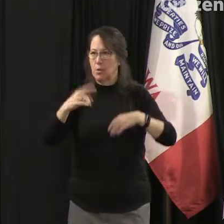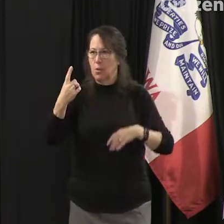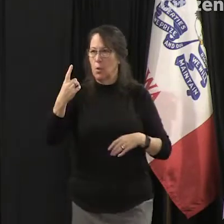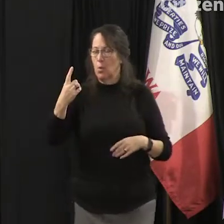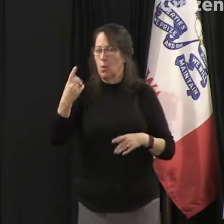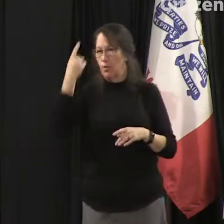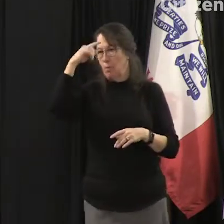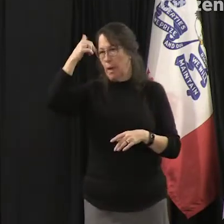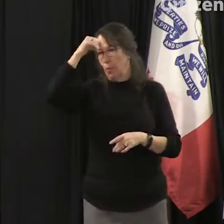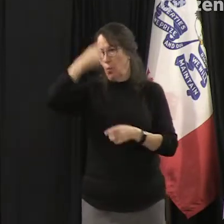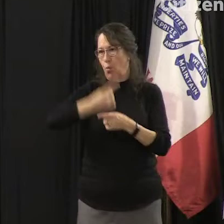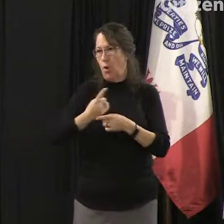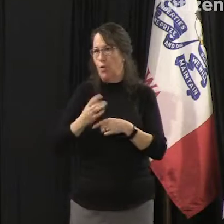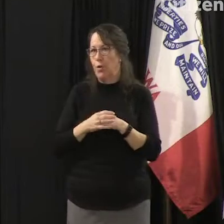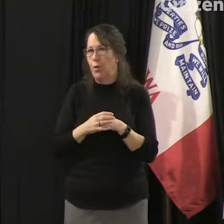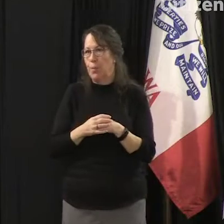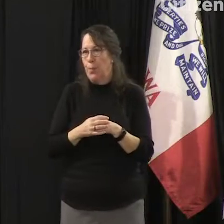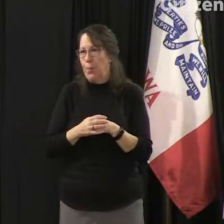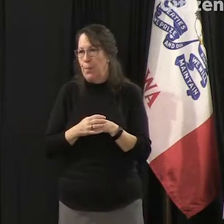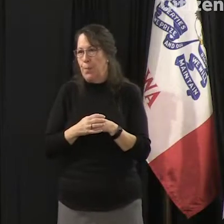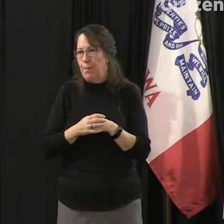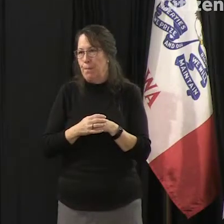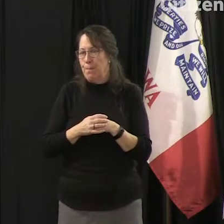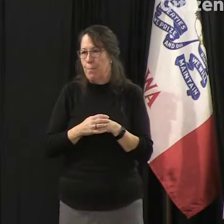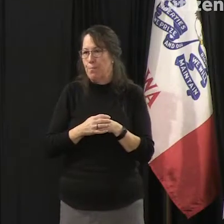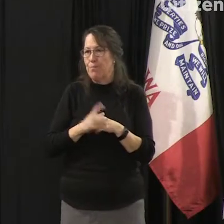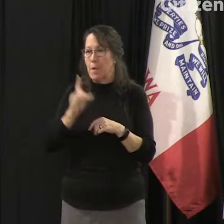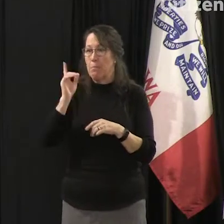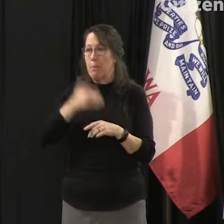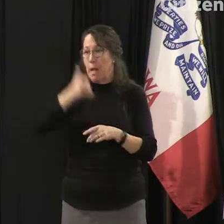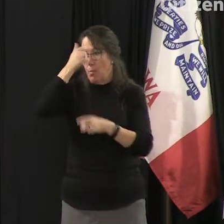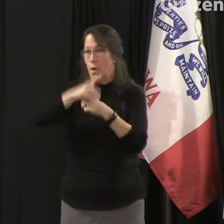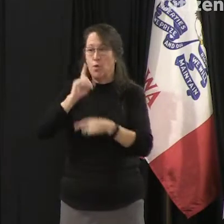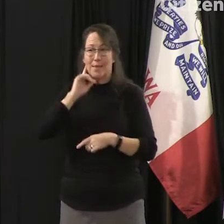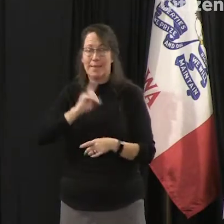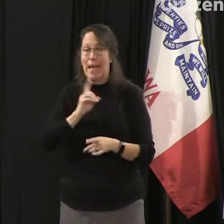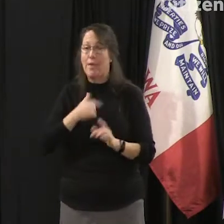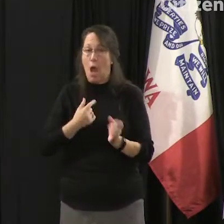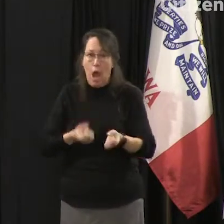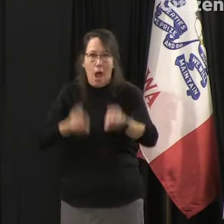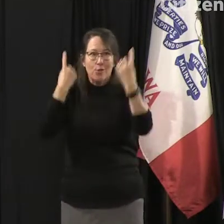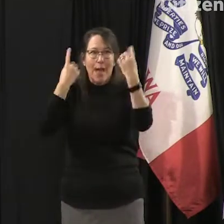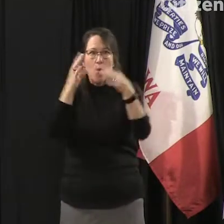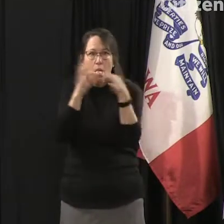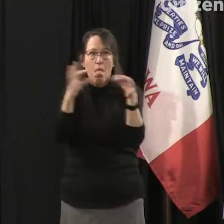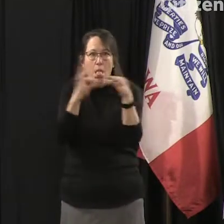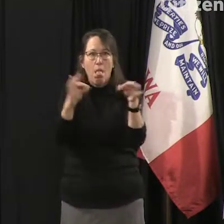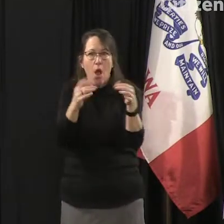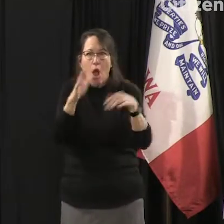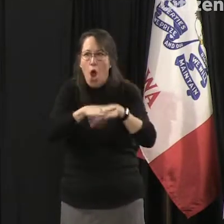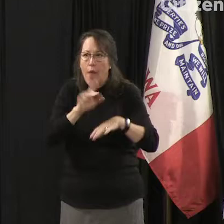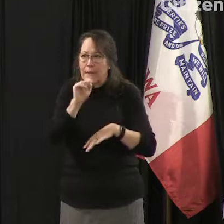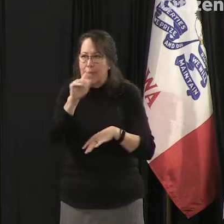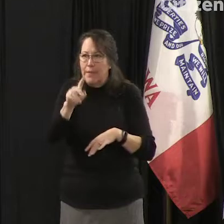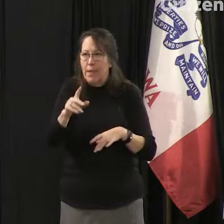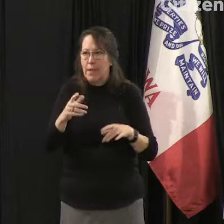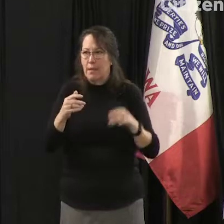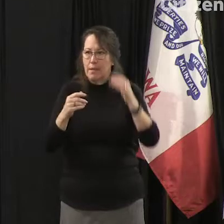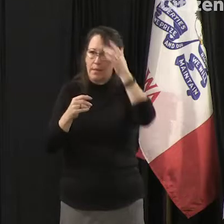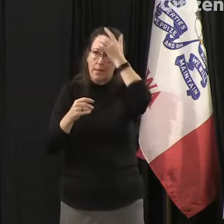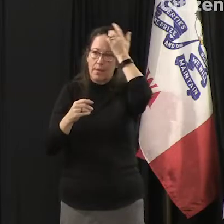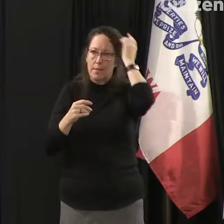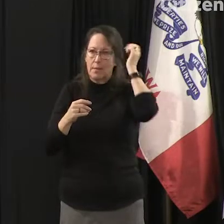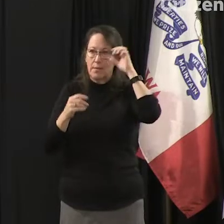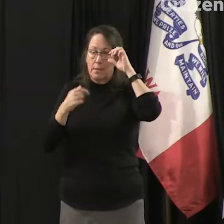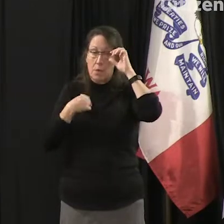got one from my brother, and who was deaf, and he could finally understand closed captioning. But in those days, we didn't